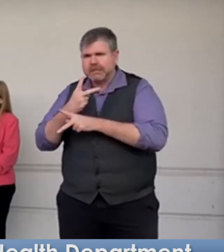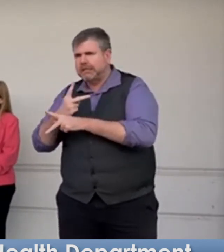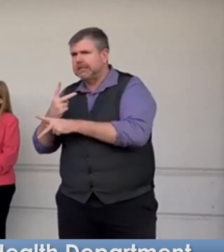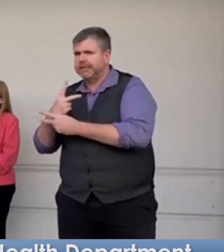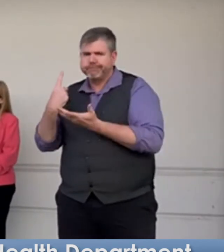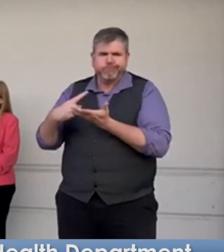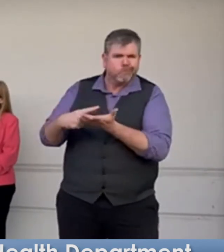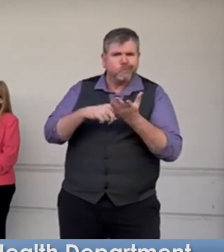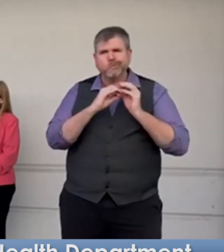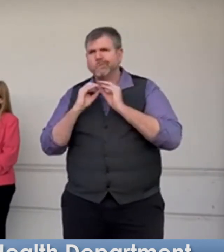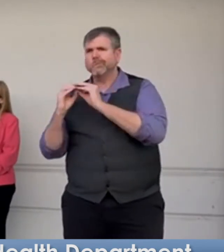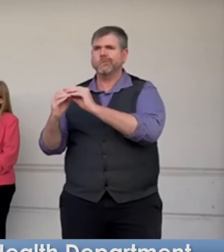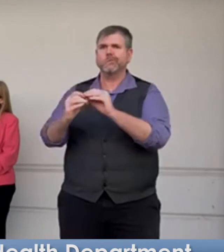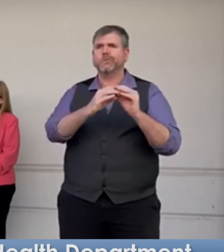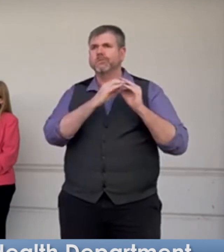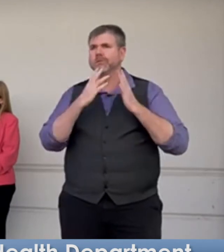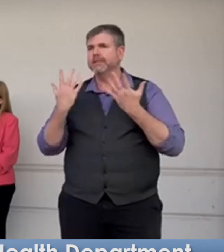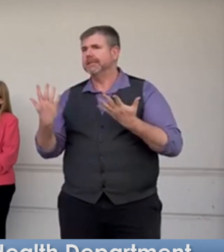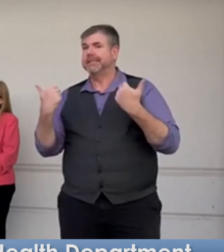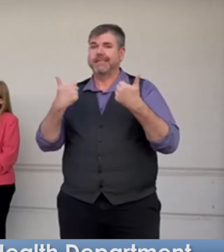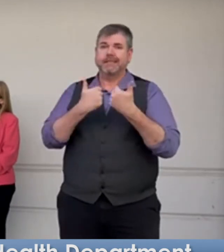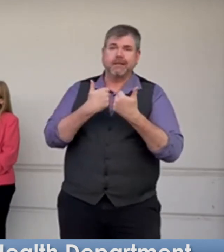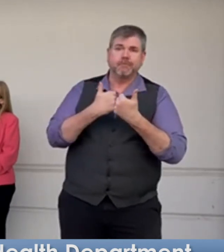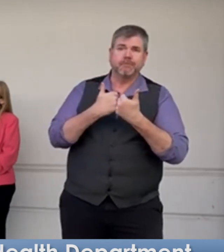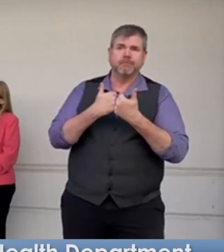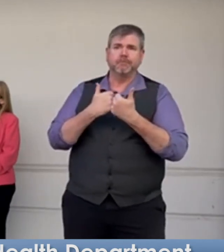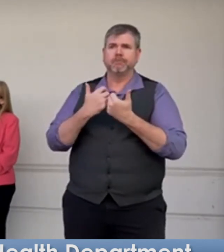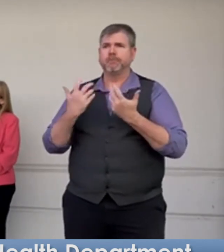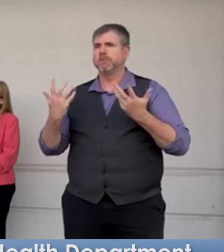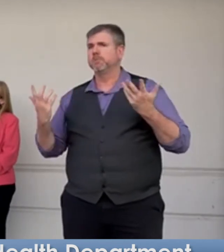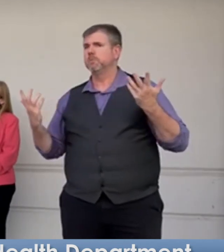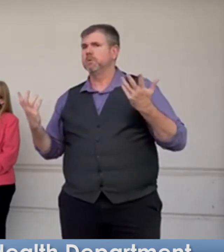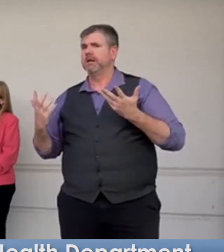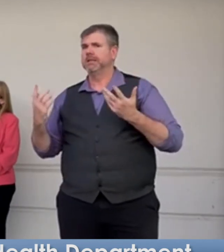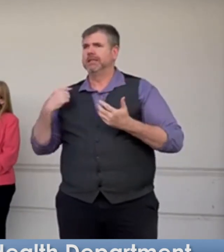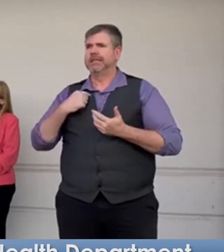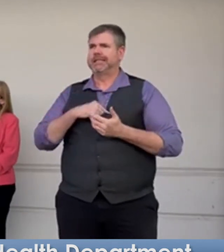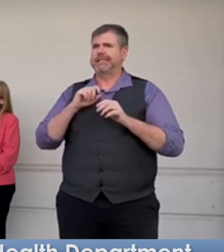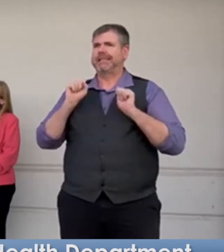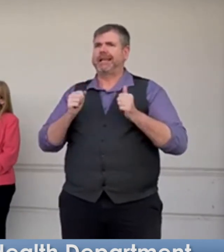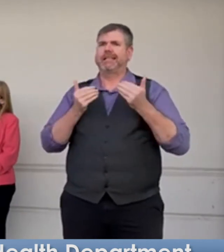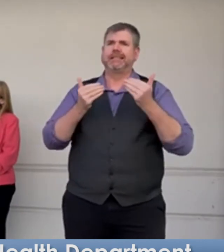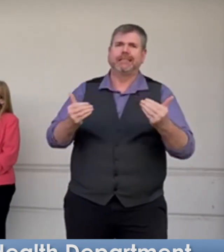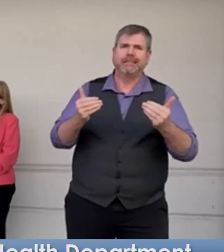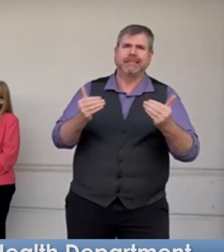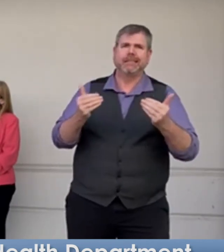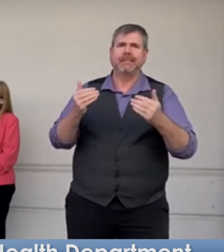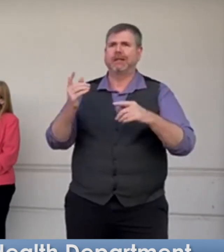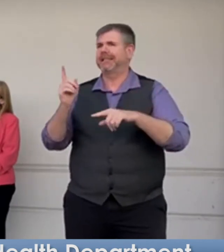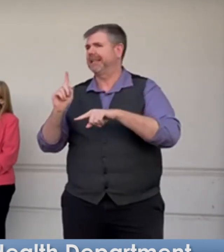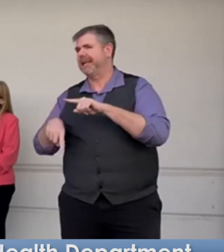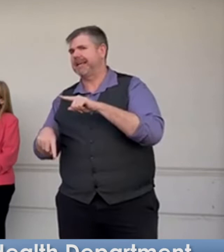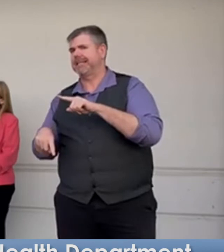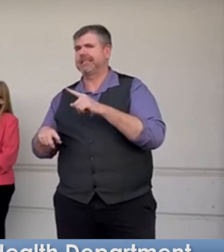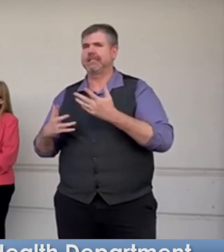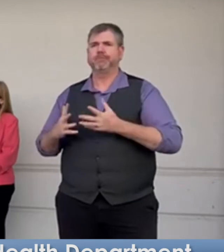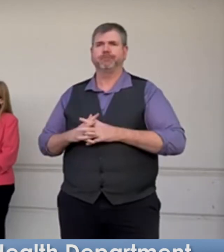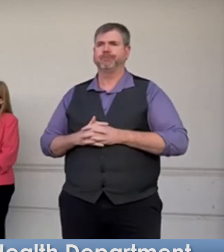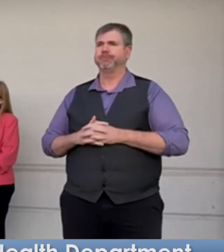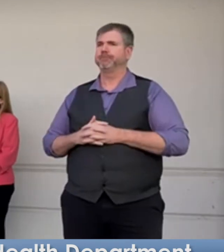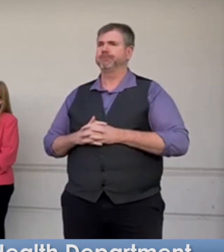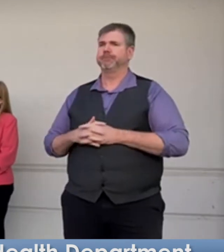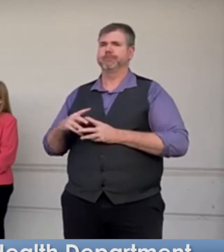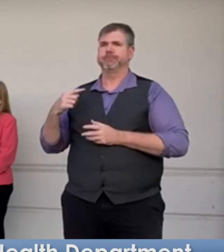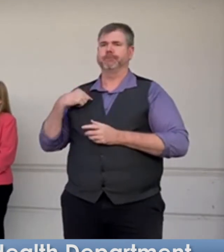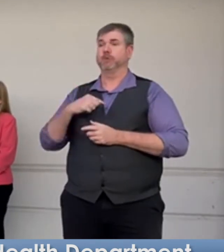within this new information that we have. As I mentioned, we did not expect that we would be landing in the purple